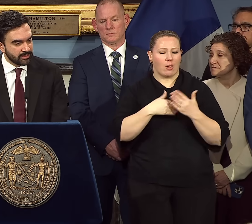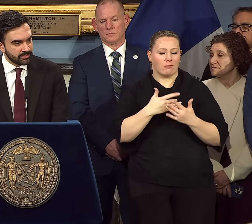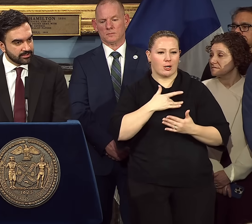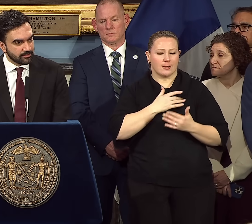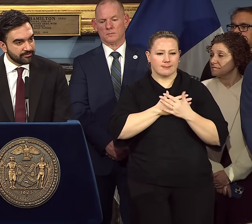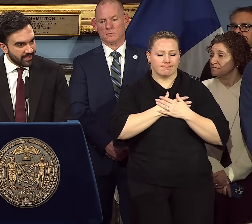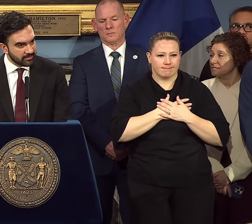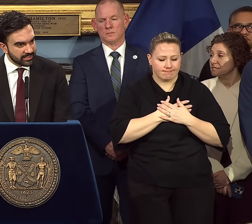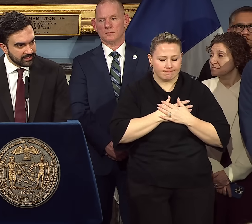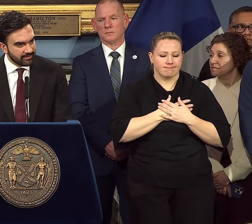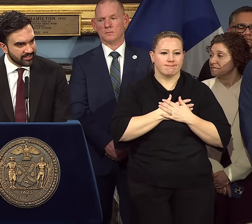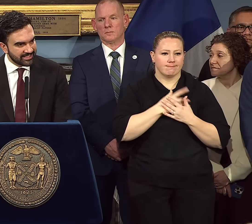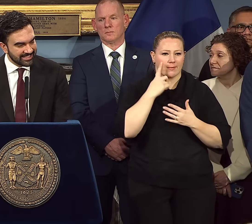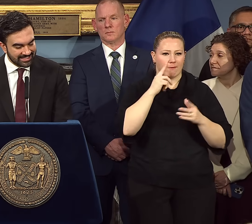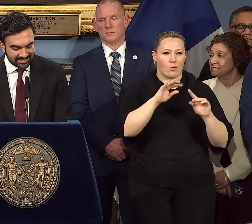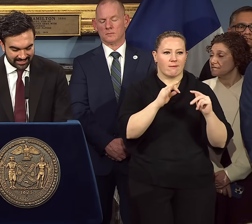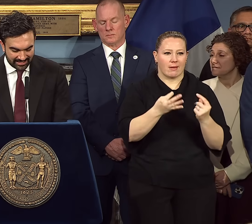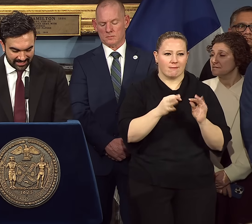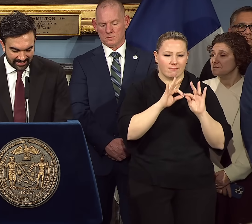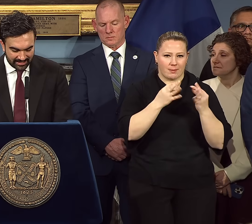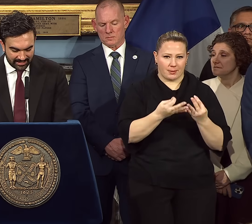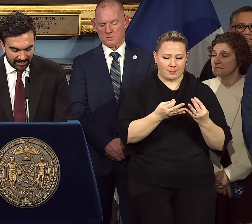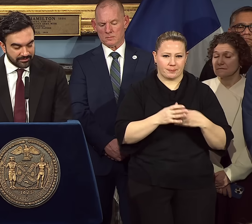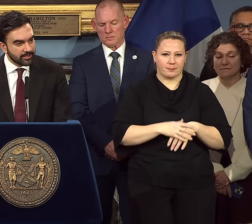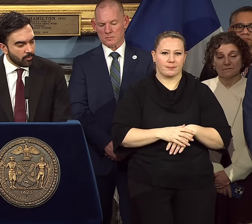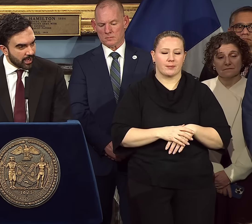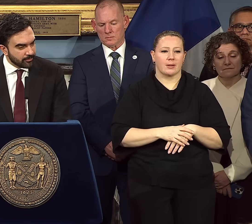out to the family of the deceased.